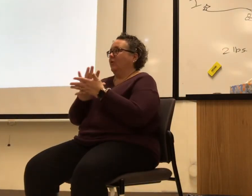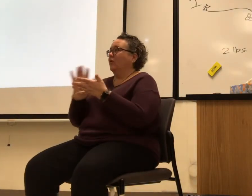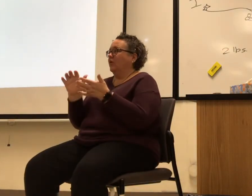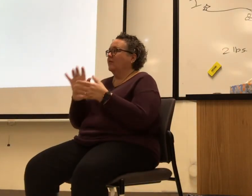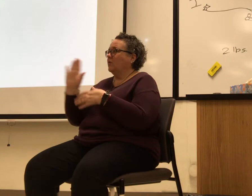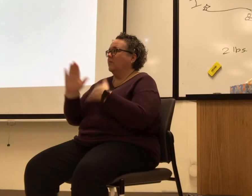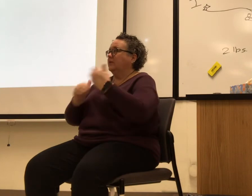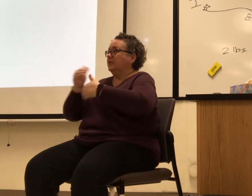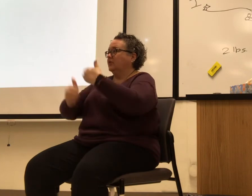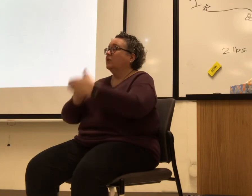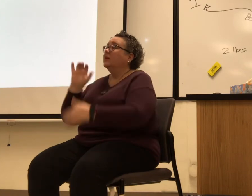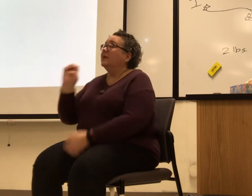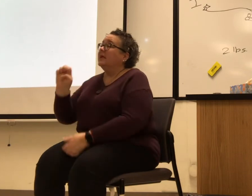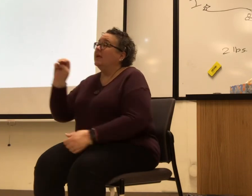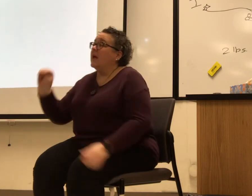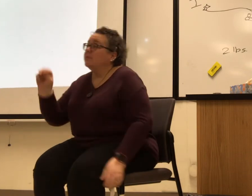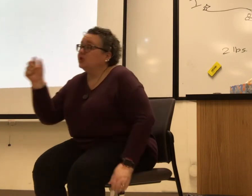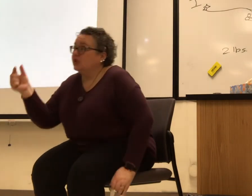And the EMG,